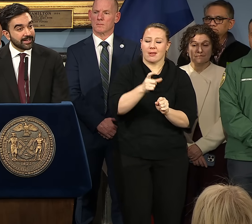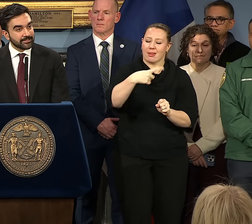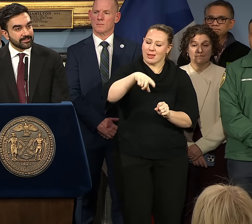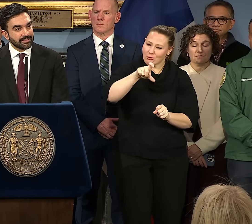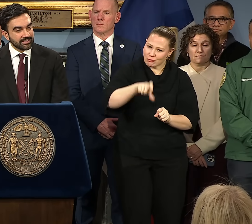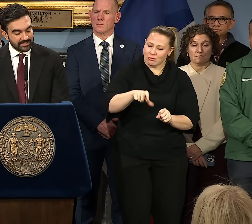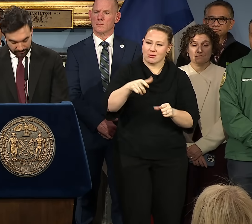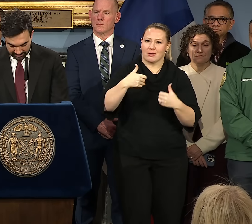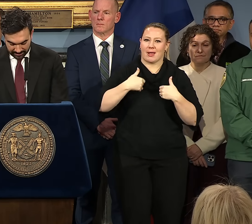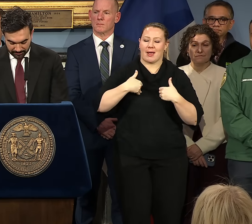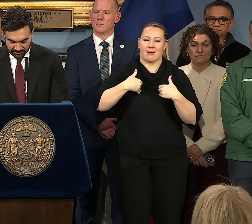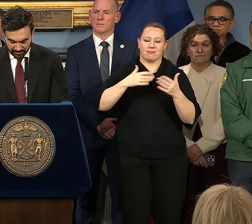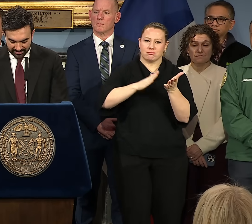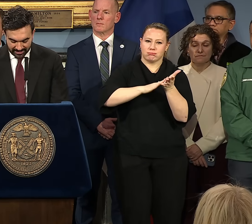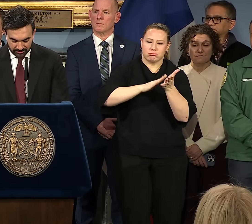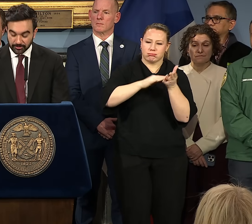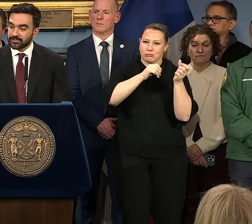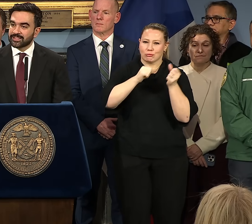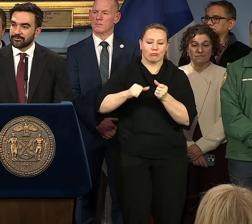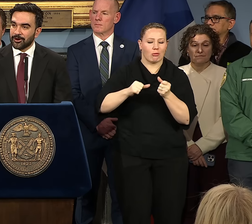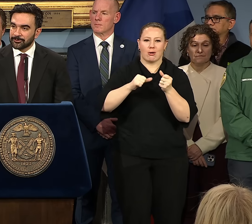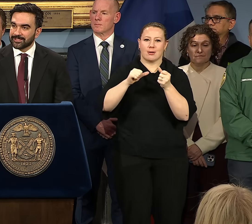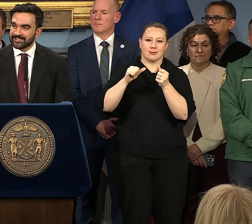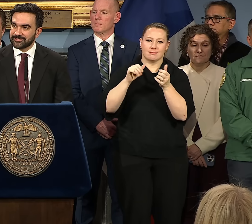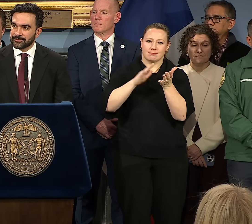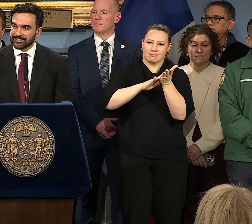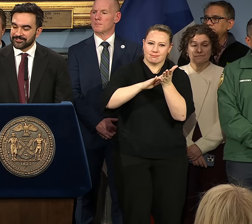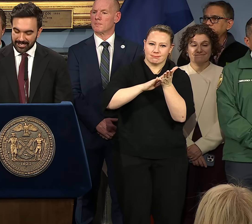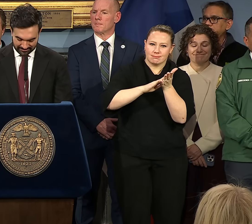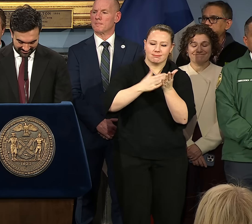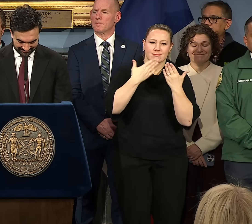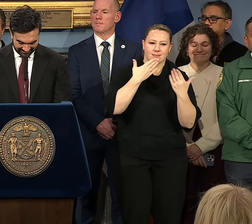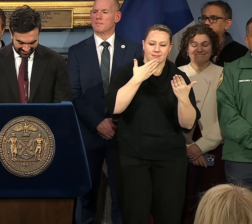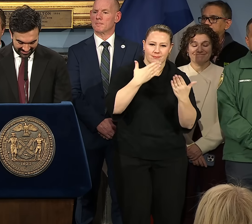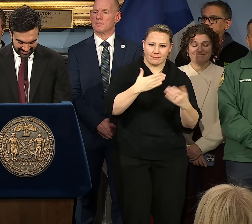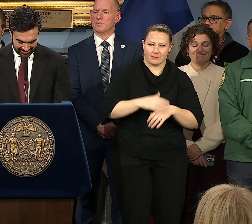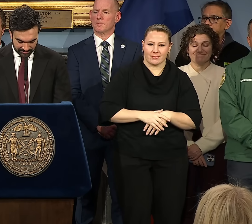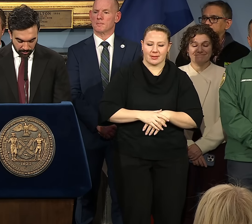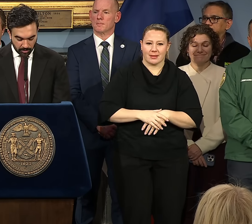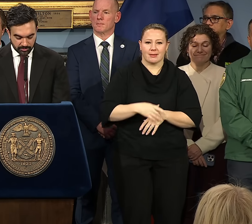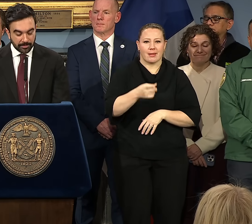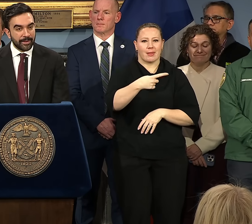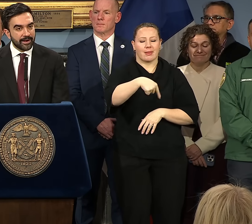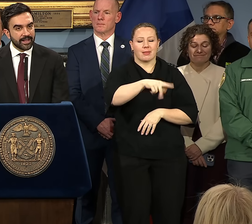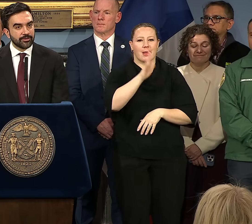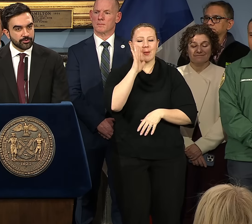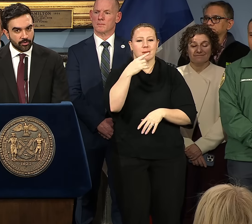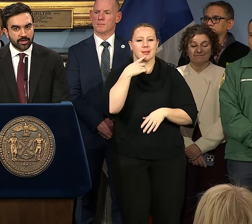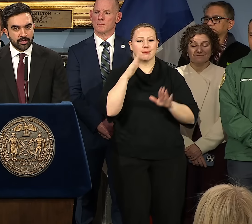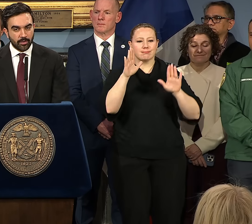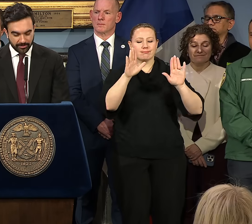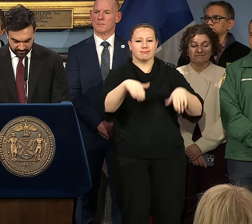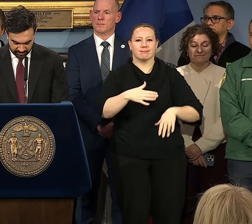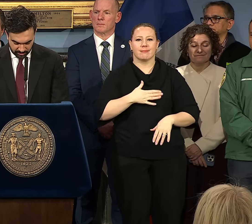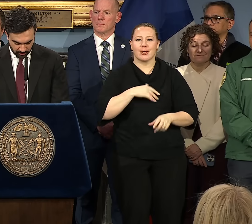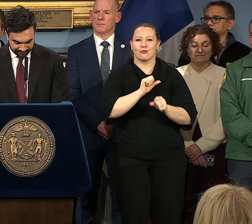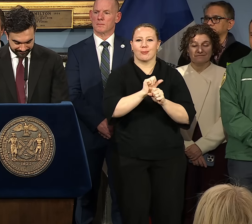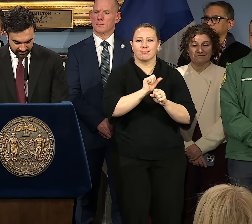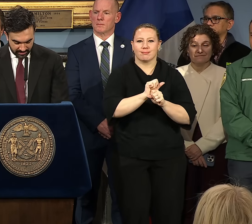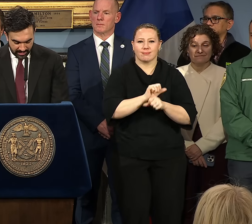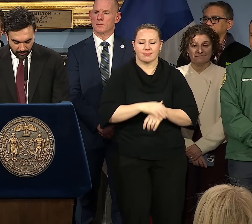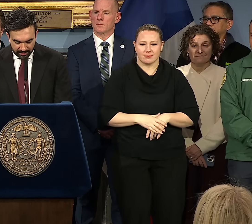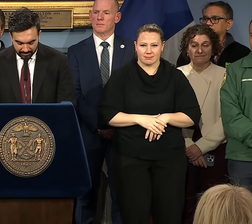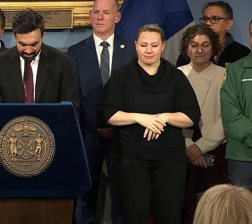immense gratitude, to which they would respond, I'm sure, that they were only doing their jobs. New York was prepared, and New York weathered the